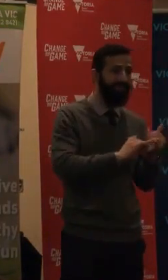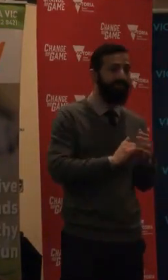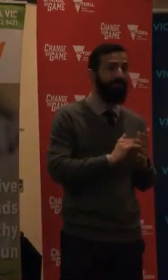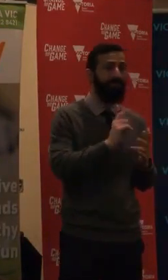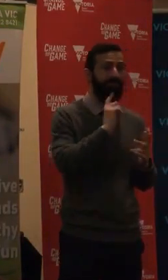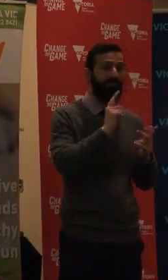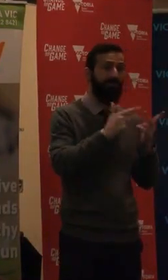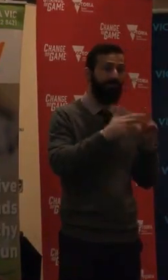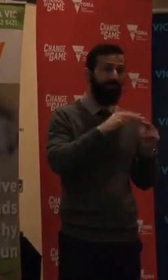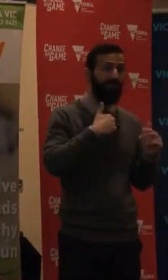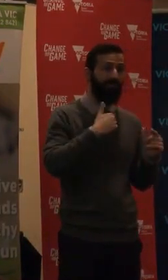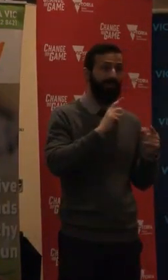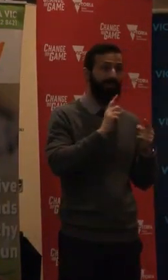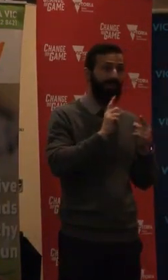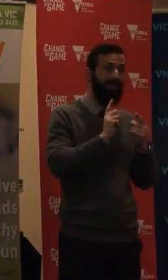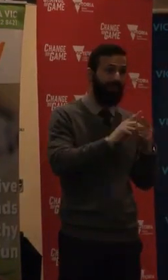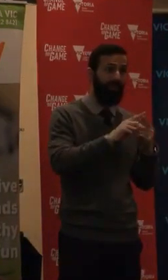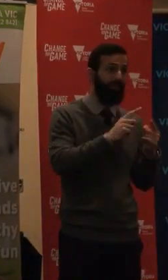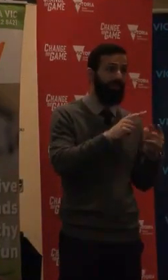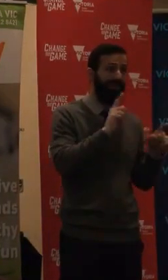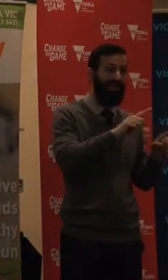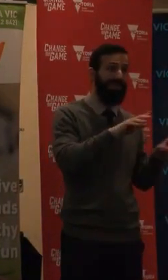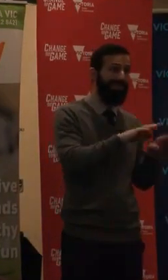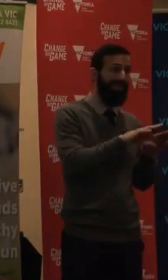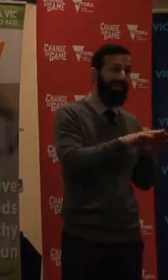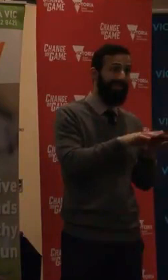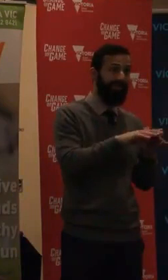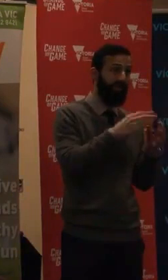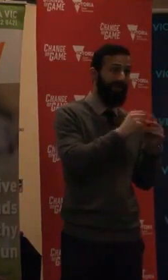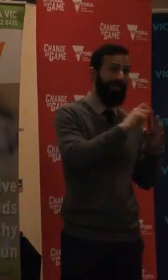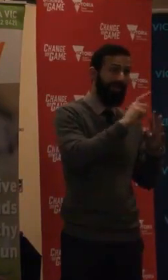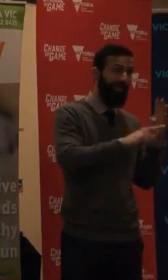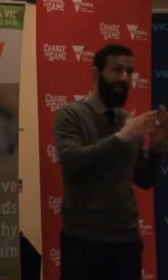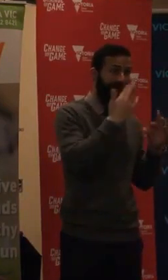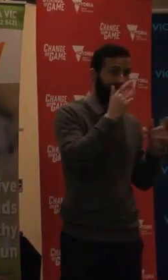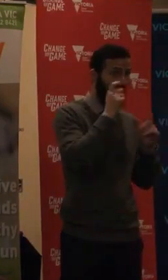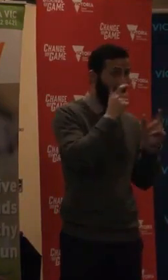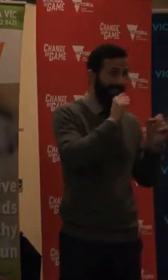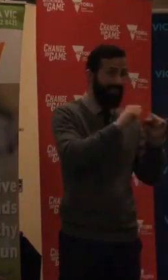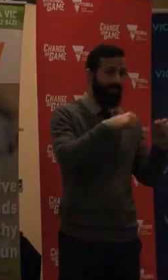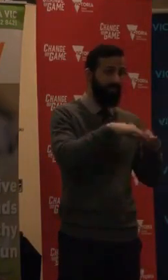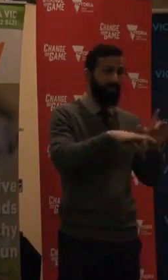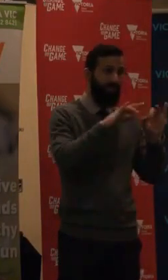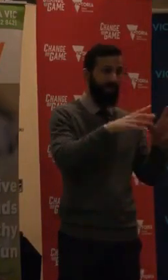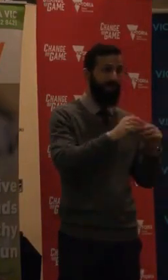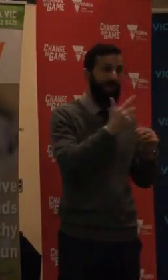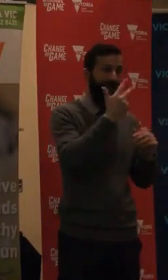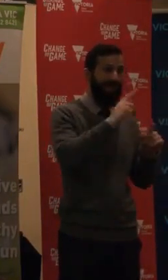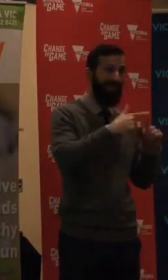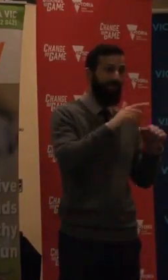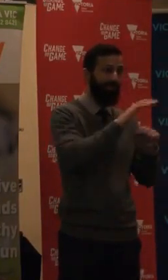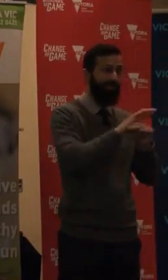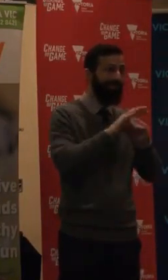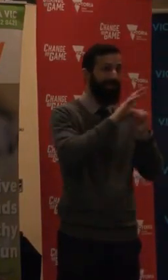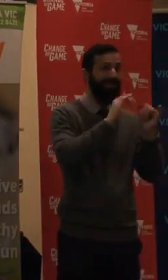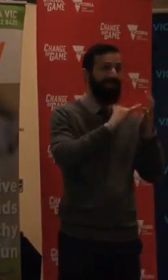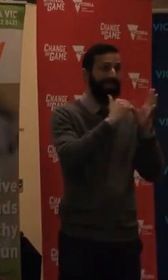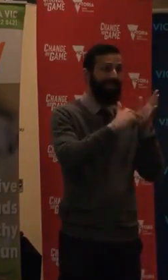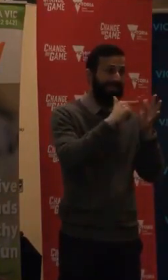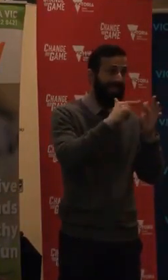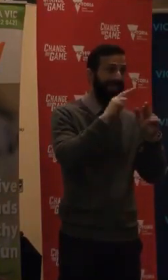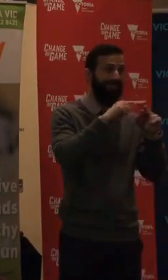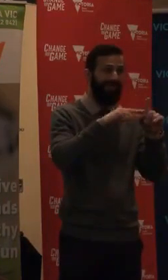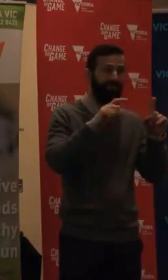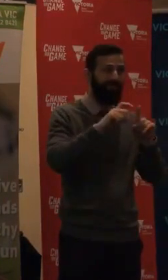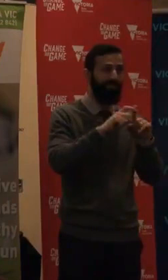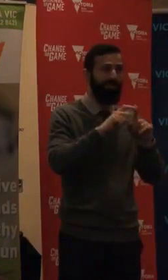if in fact we continued to go as we were going with our disability and aged care systems in Australia across 8 different jurisdictions, state and federal,